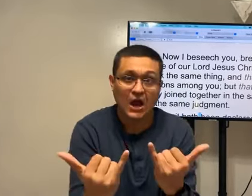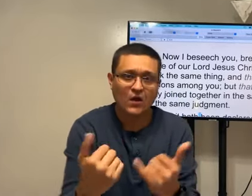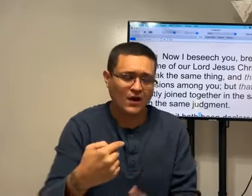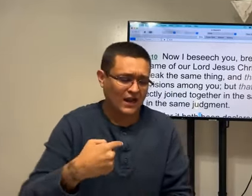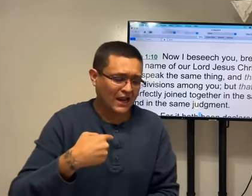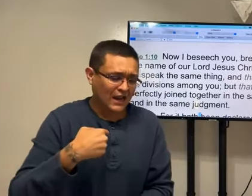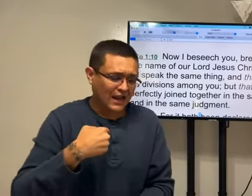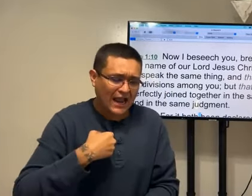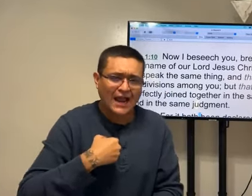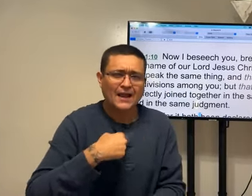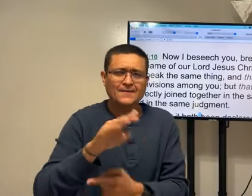It says, now,